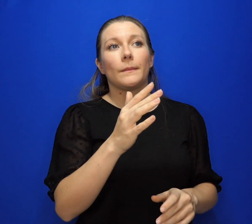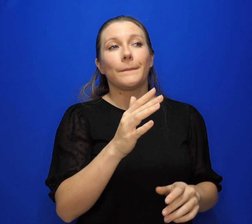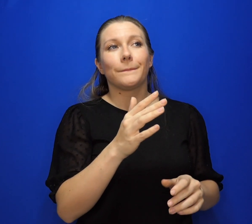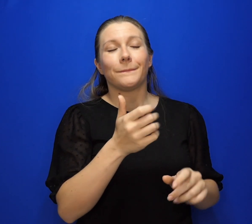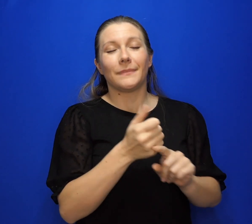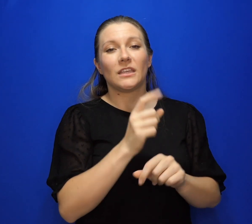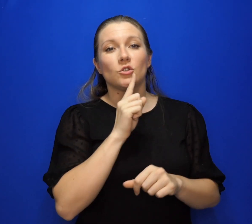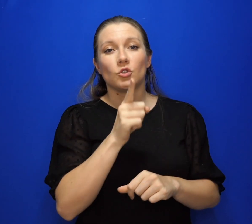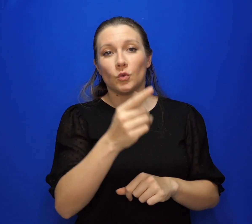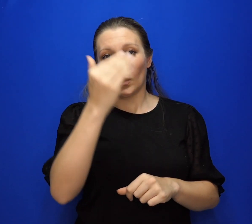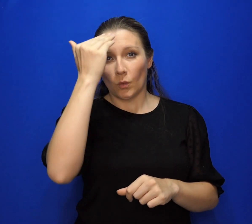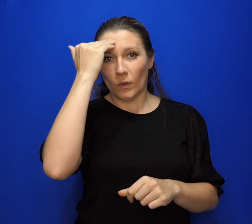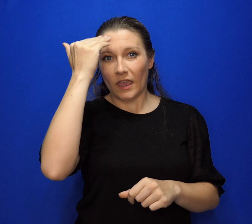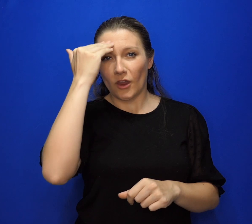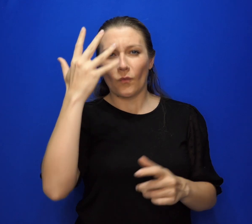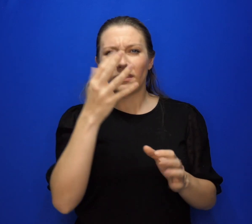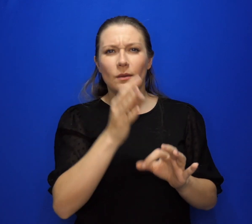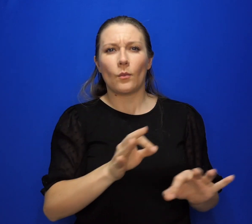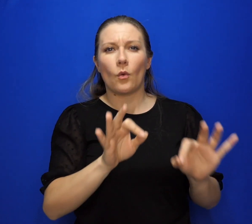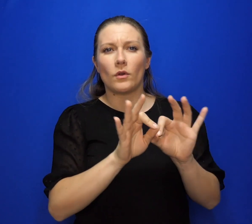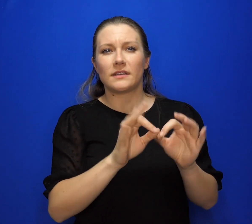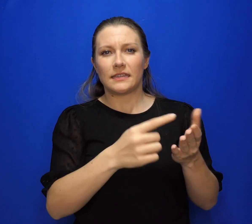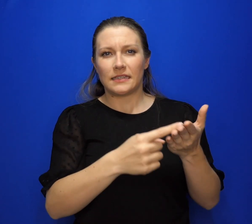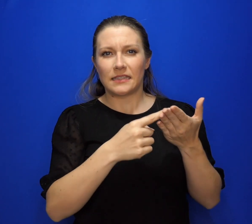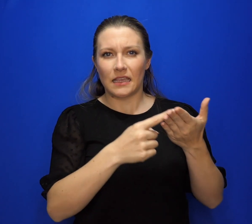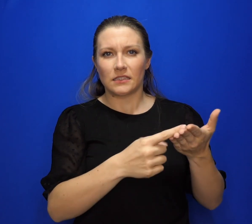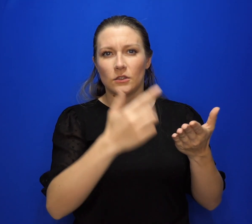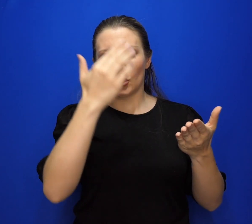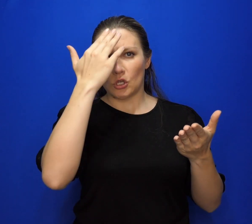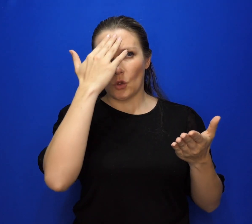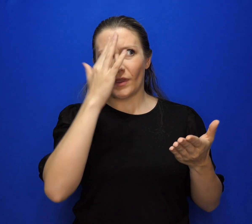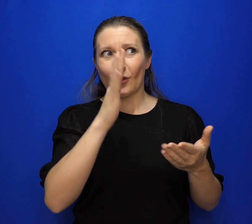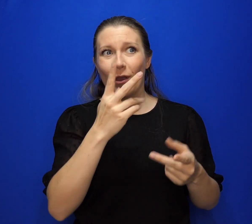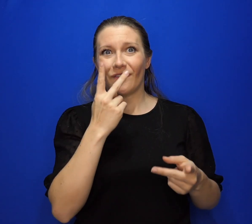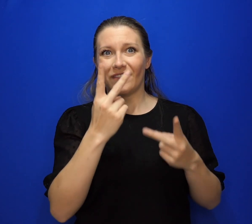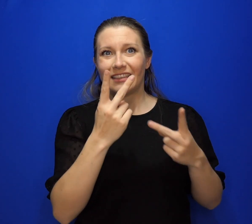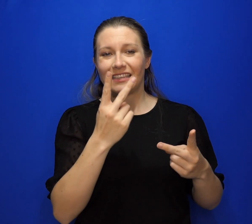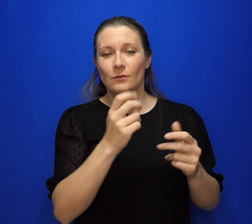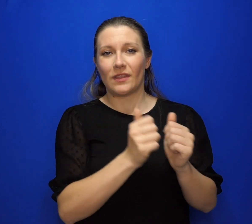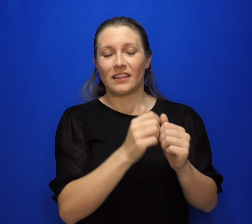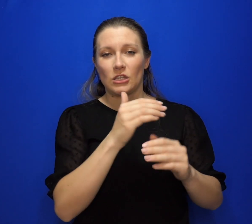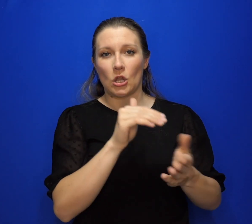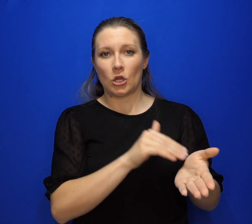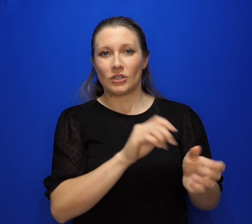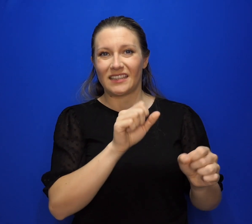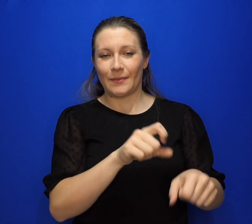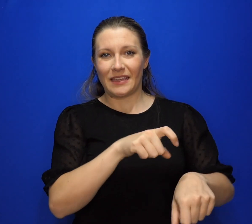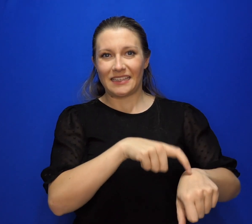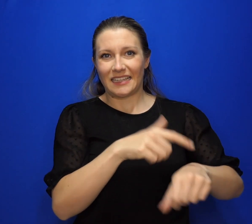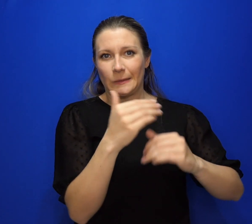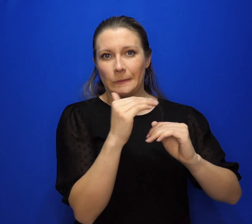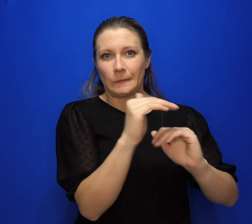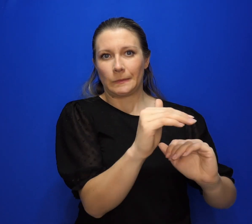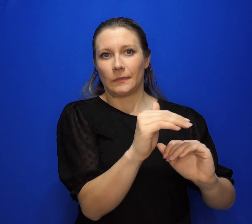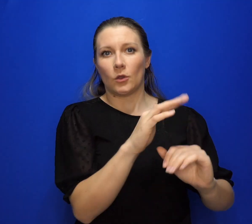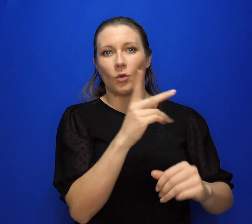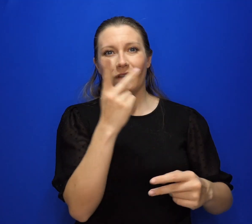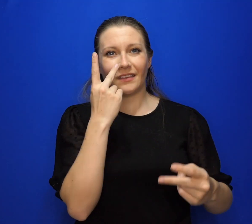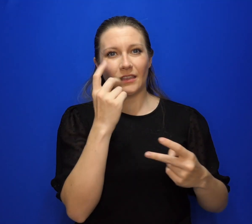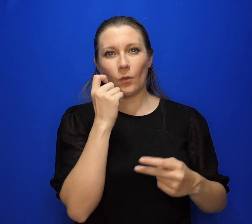to discuss, knowing time constraints of the visits that we have with clinicians these days. Your visit will not be 3 hours long,